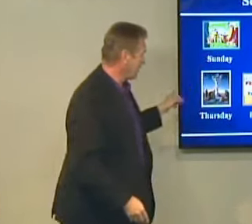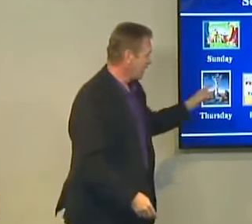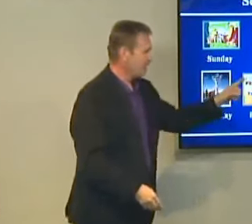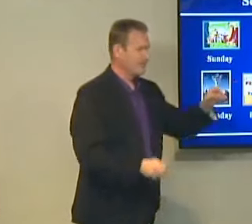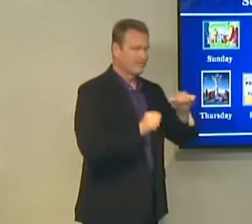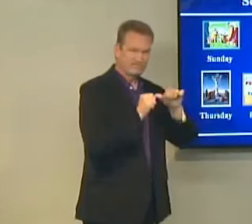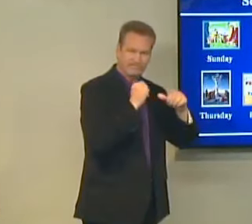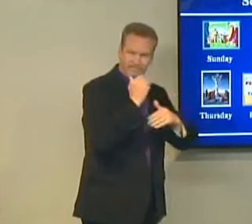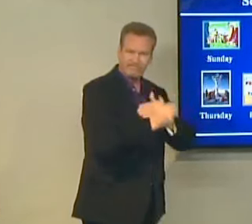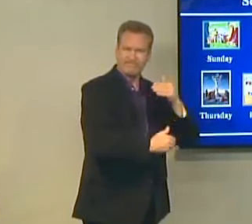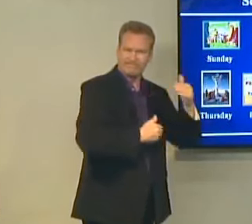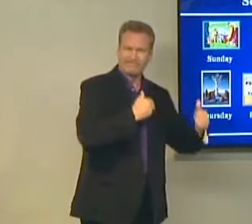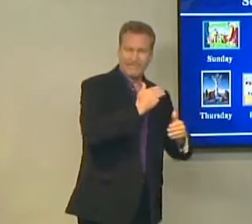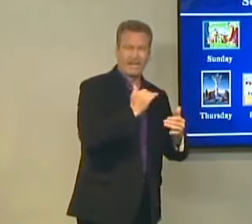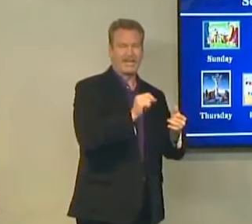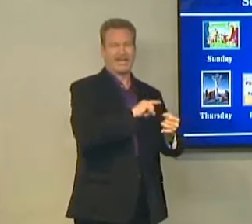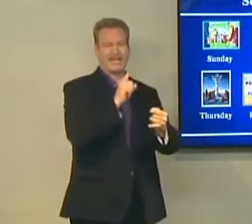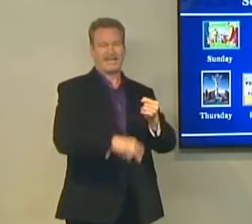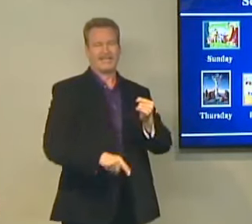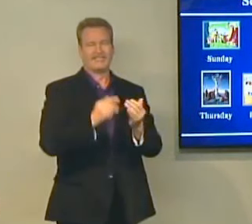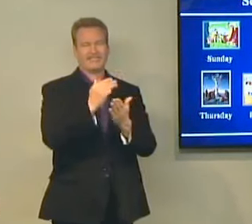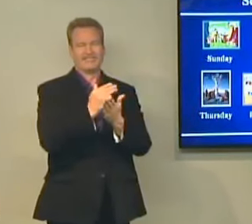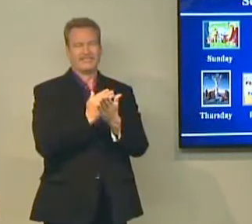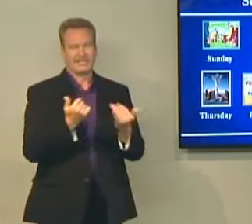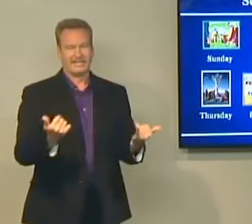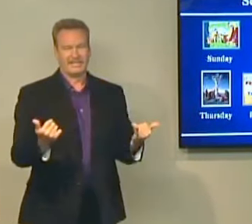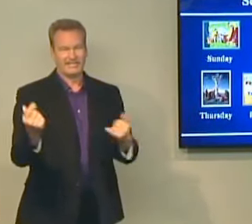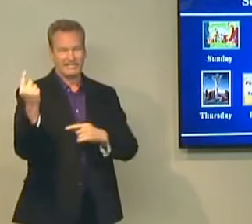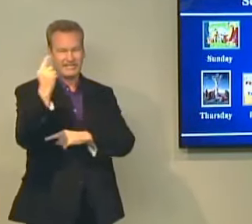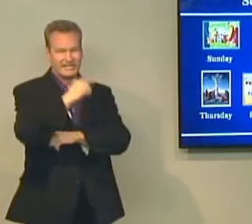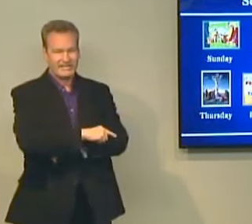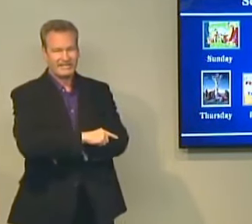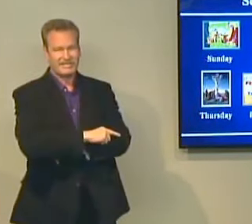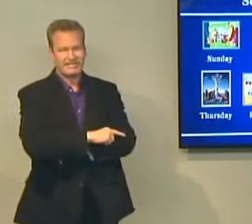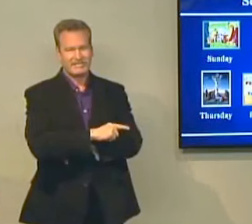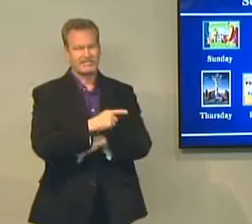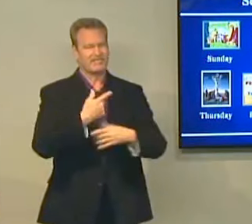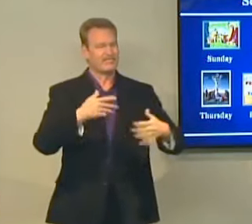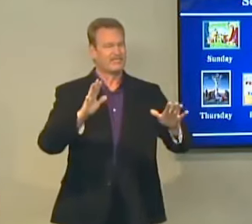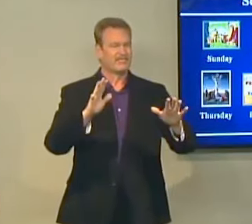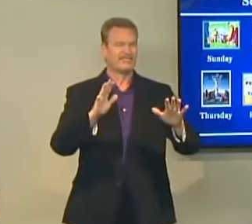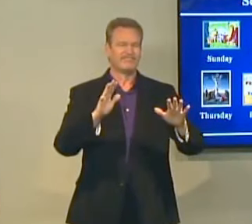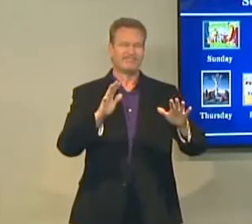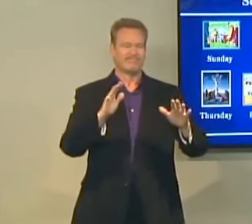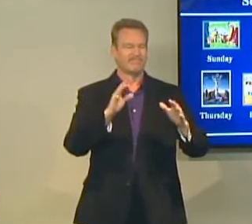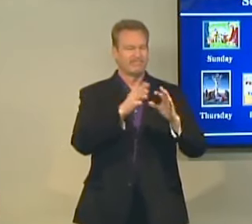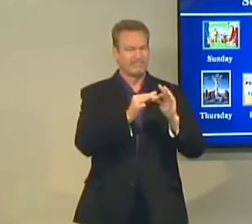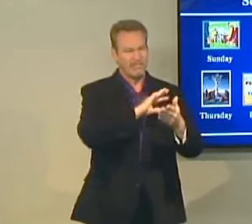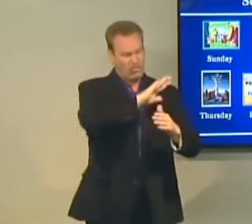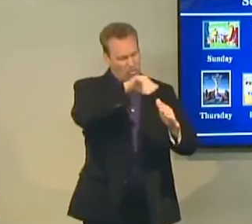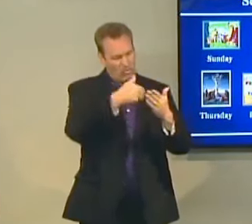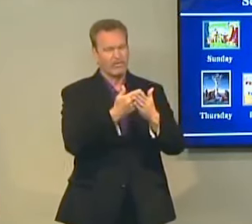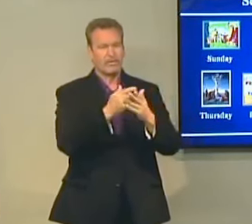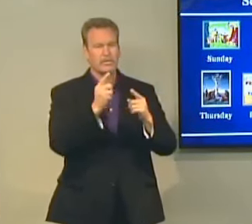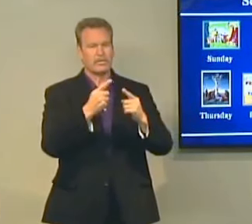So we've studied all of these things that took place, and our final message in this series, Road to Calvary, I will preach on today. It's